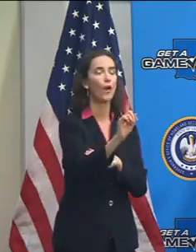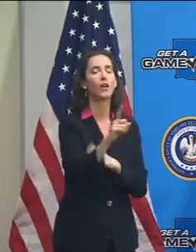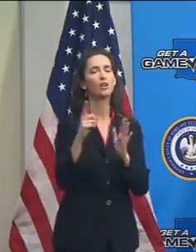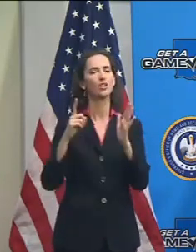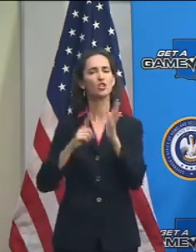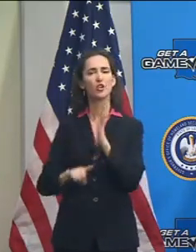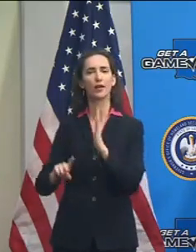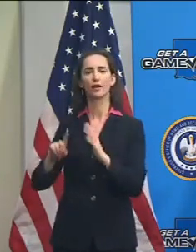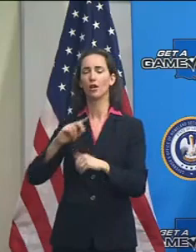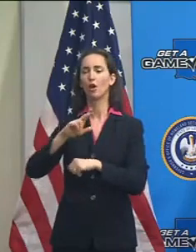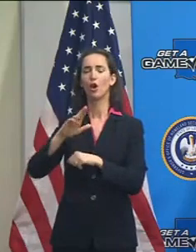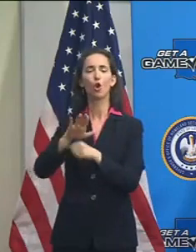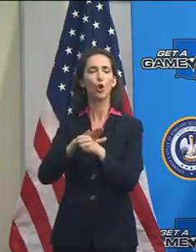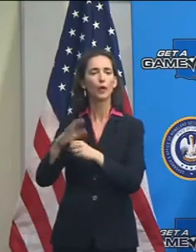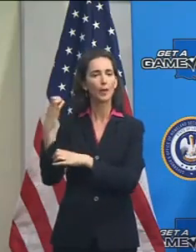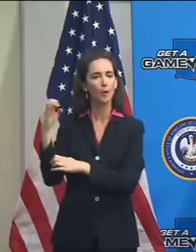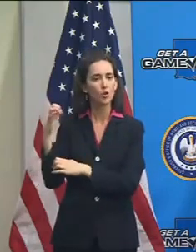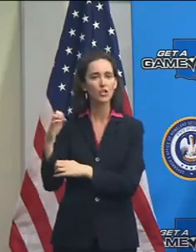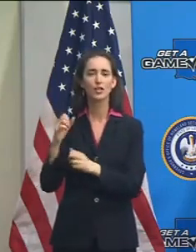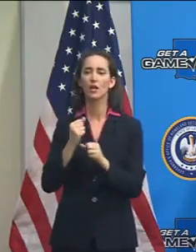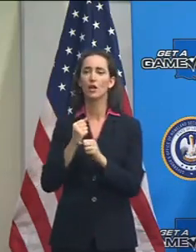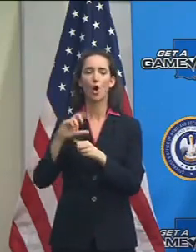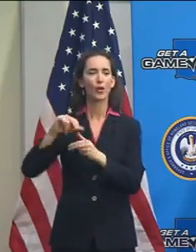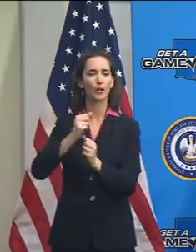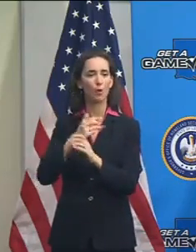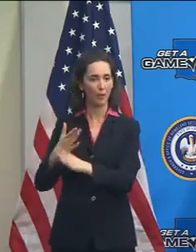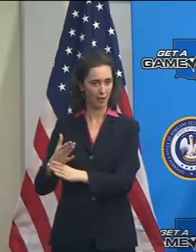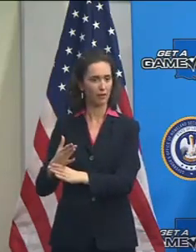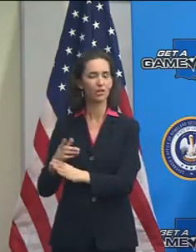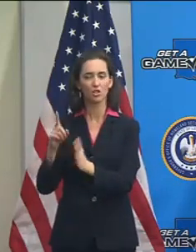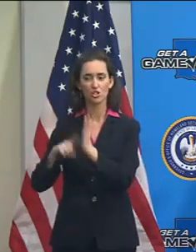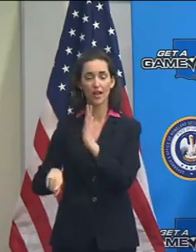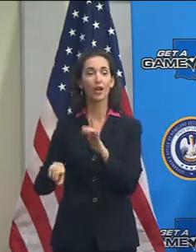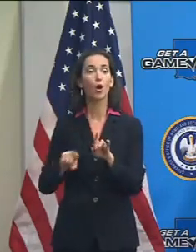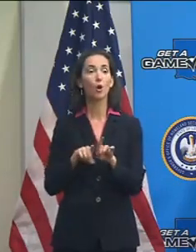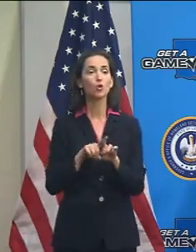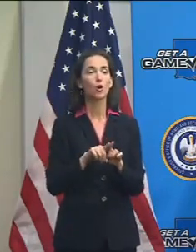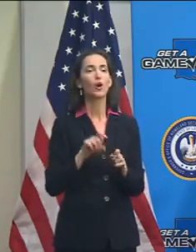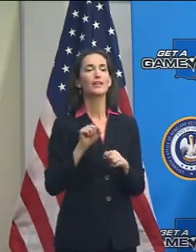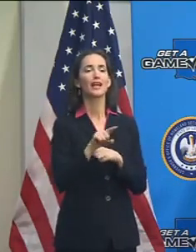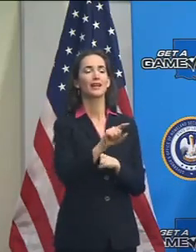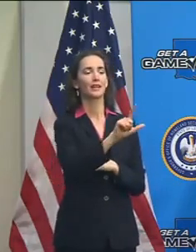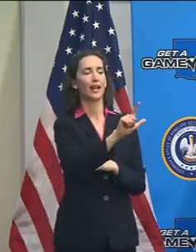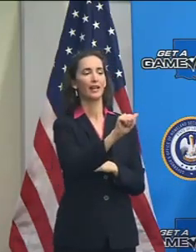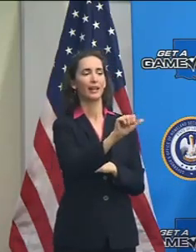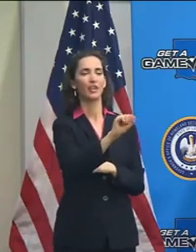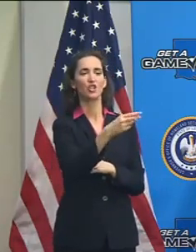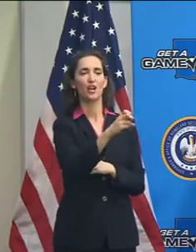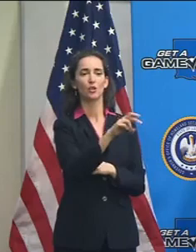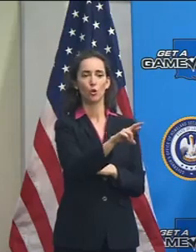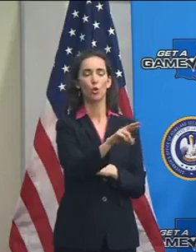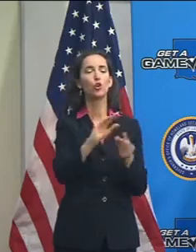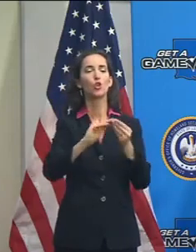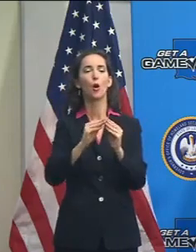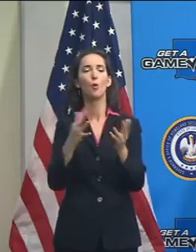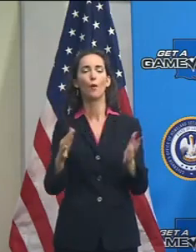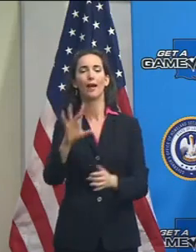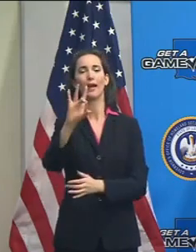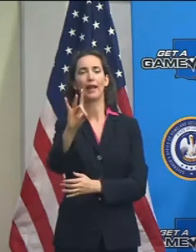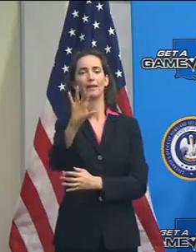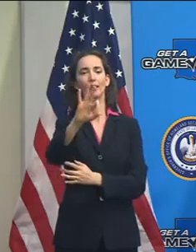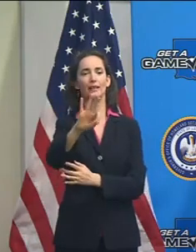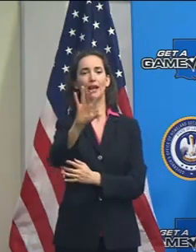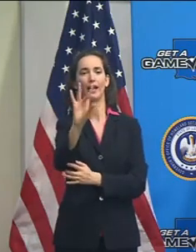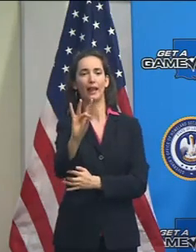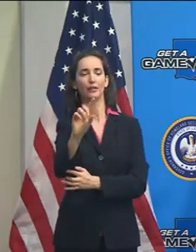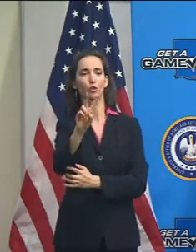Preparedness. For shelter information, you can always text LA Shelter to 898-211.